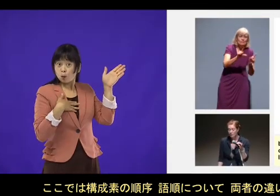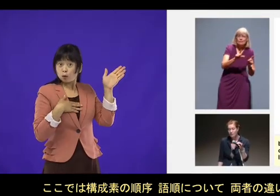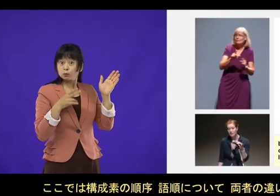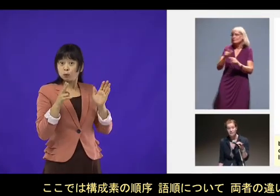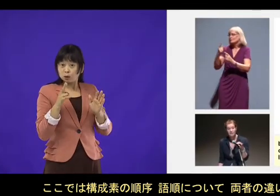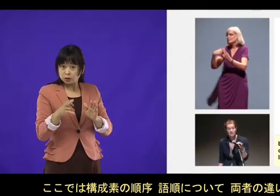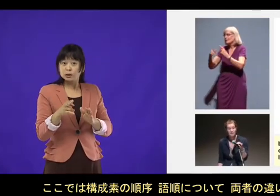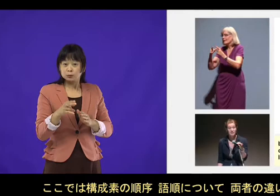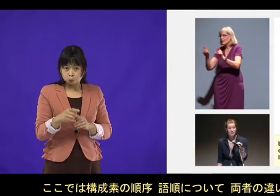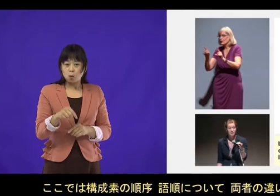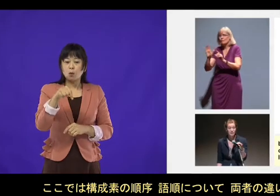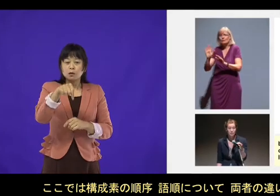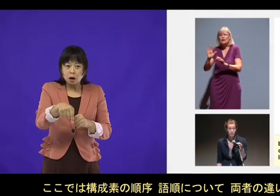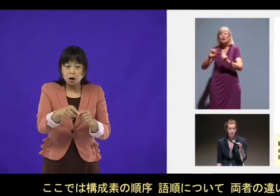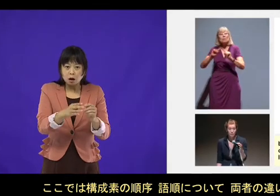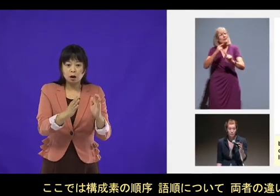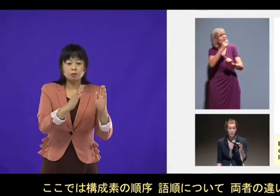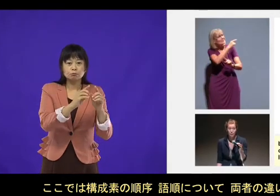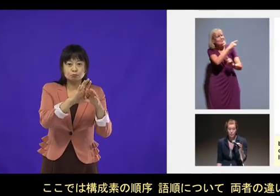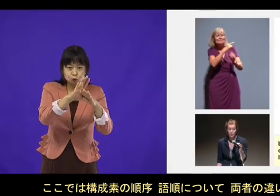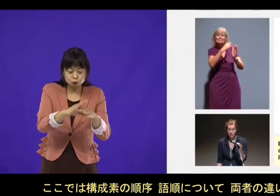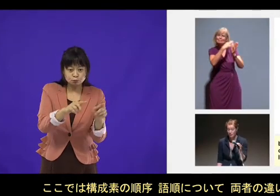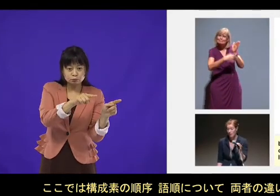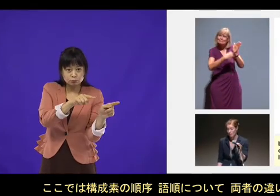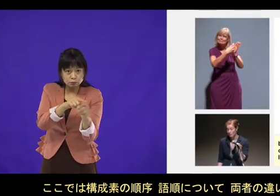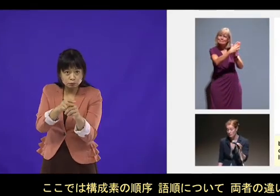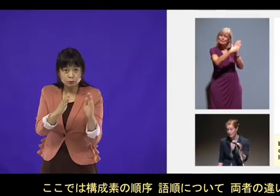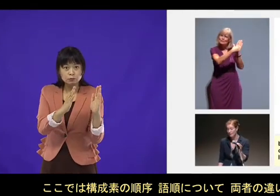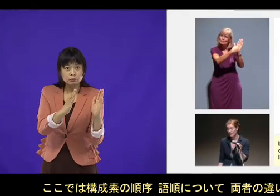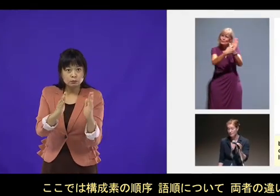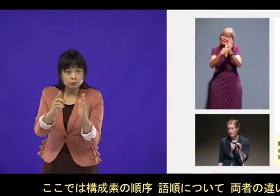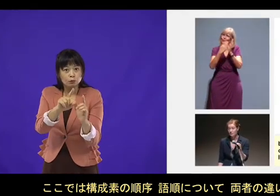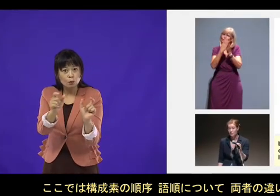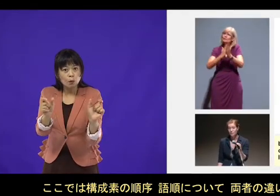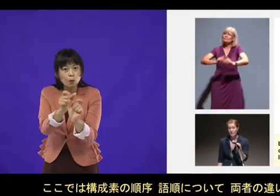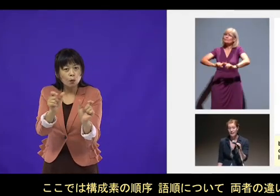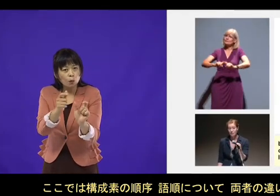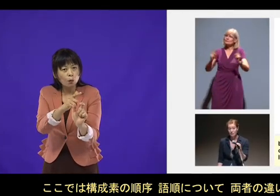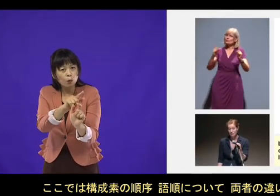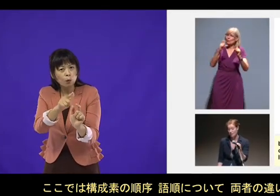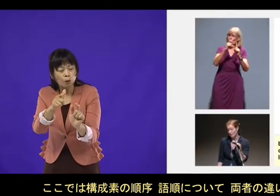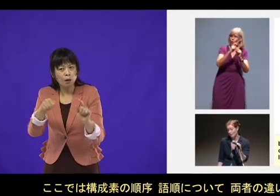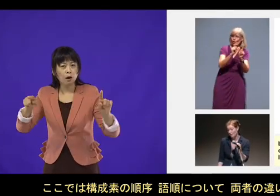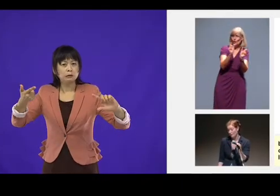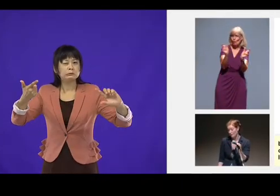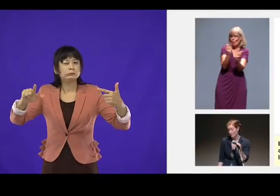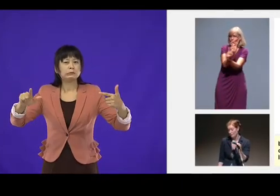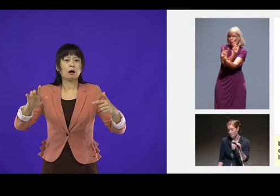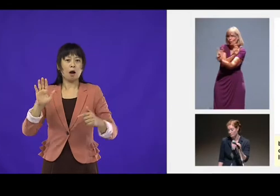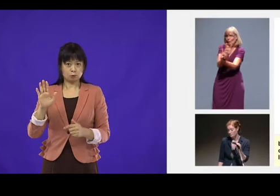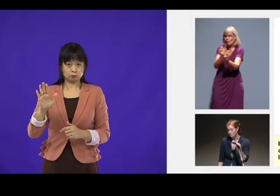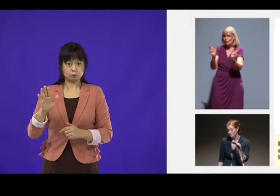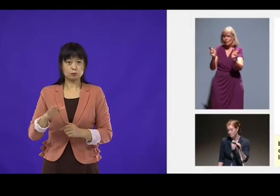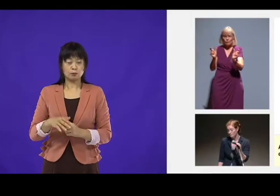table to show you the differences in constituent orders, word orders, between the two languages.